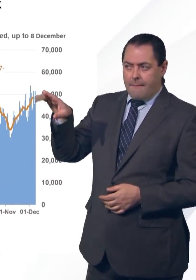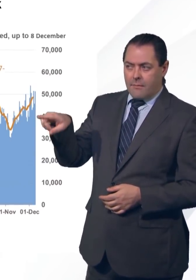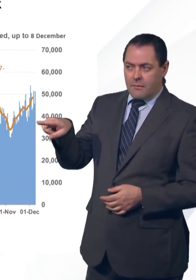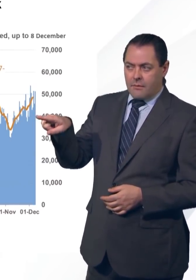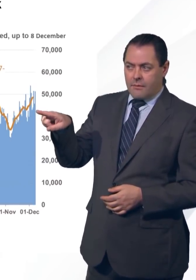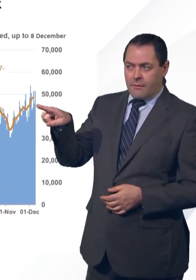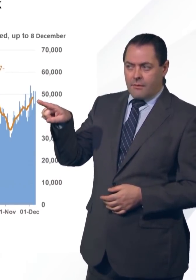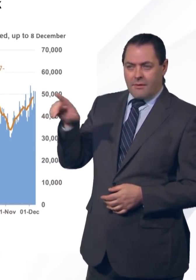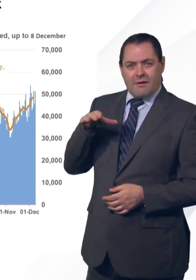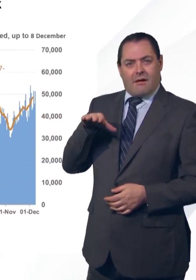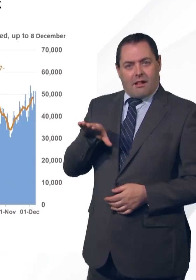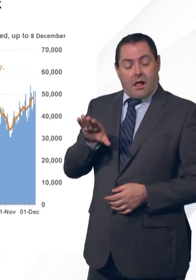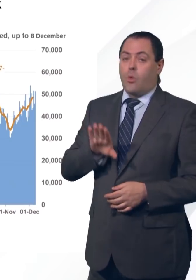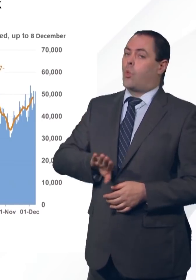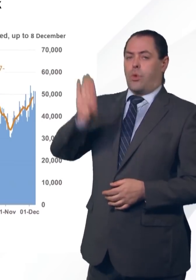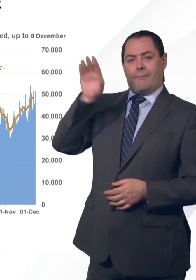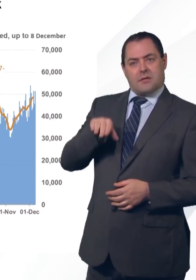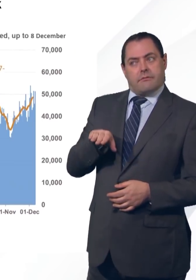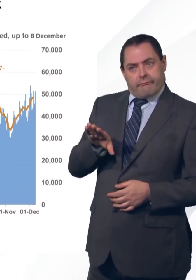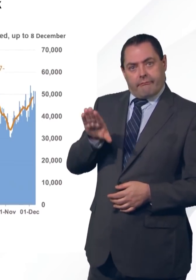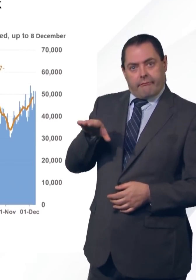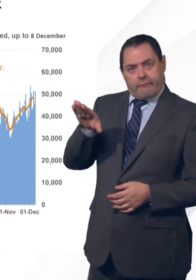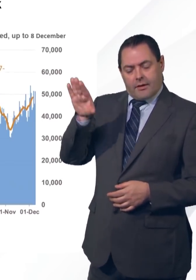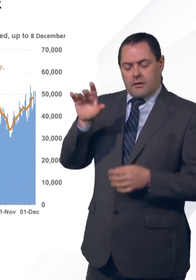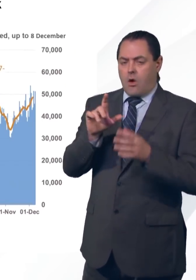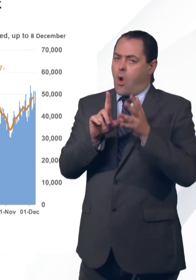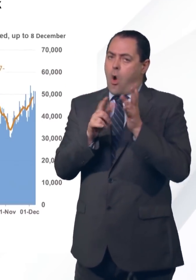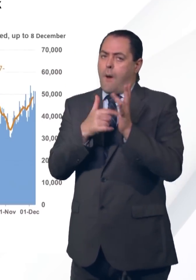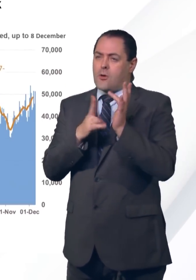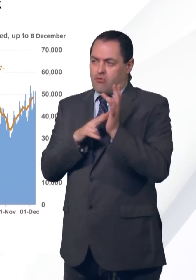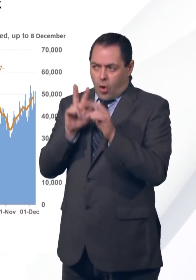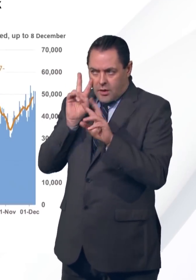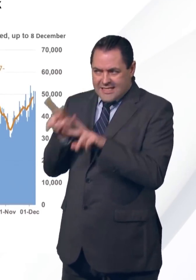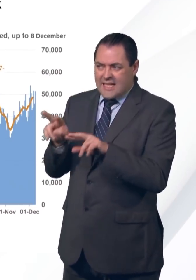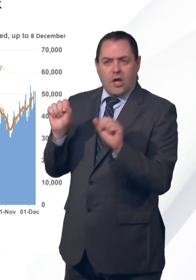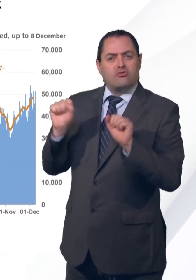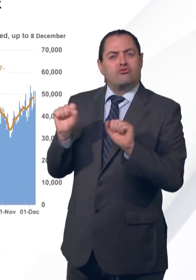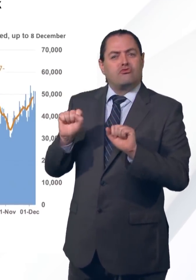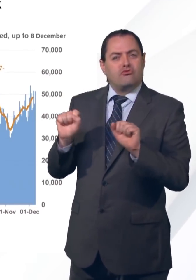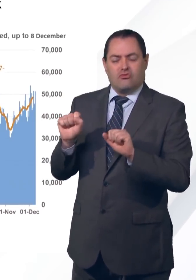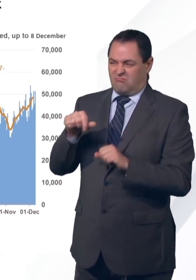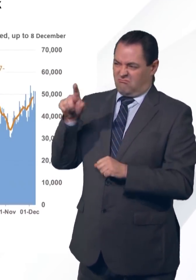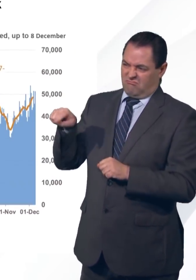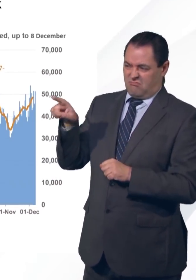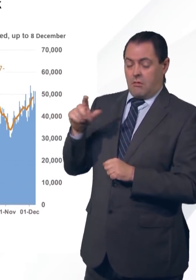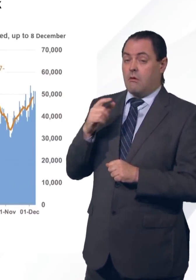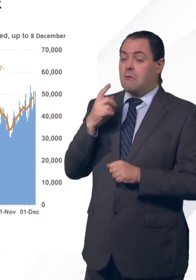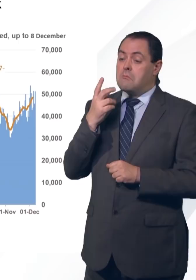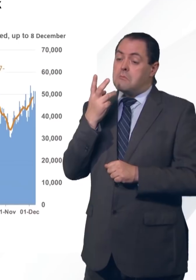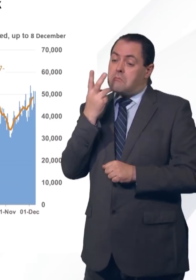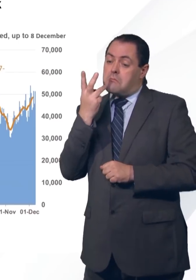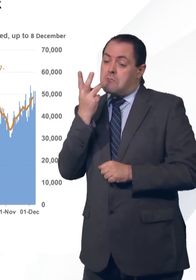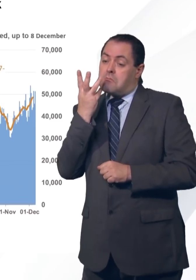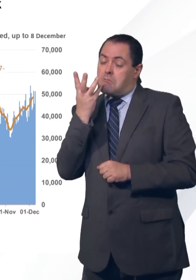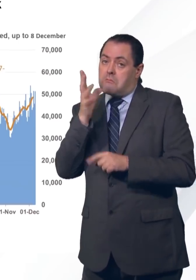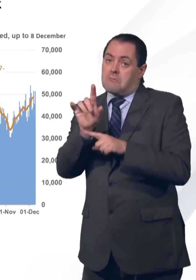but it has been drifting upwards. The Omicron data aren't really going to be visible in this for a few days, but they will become visible